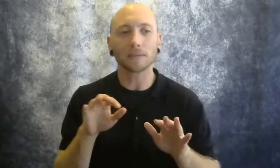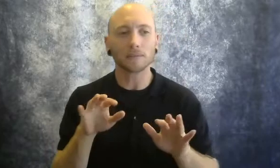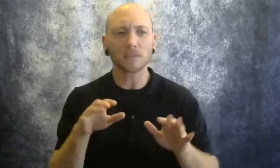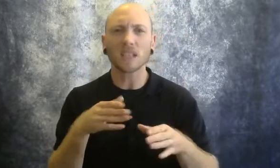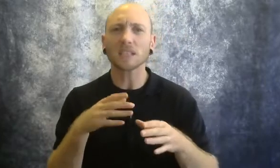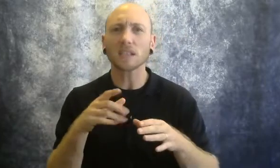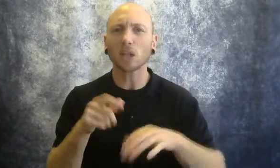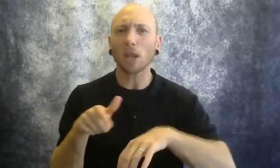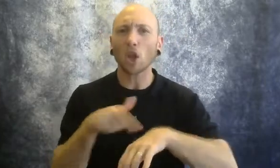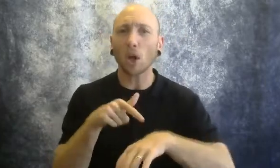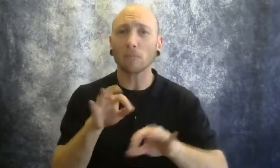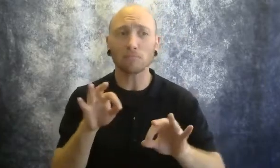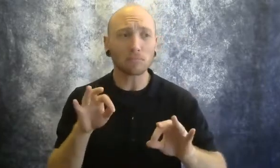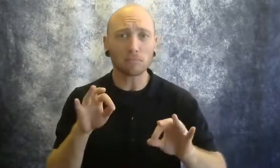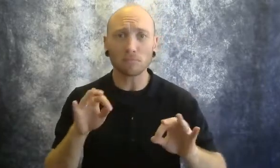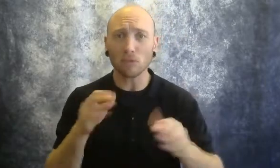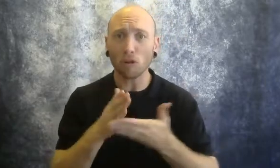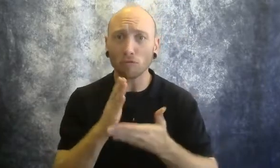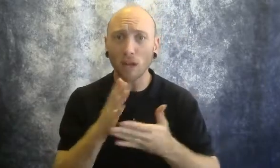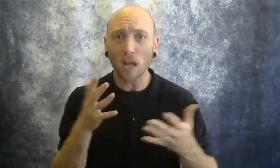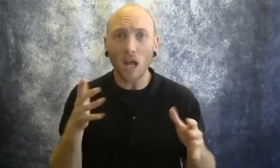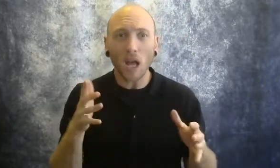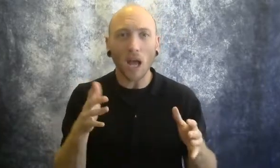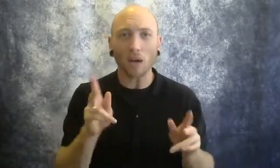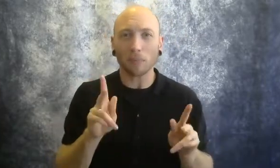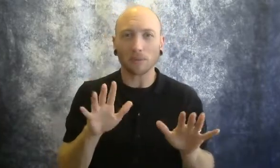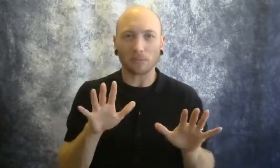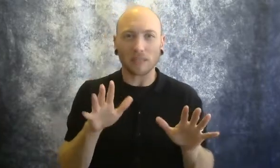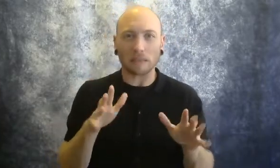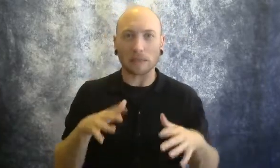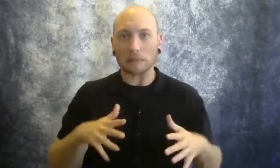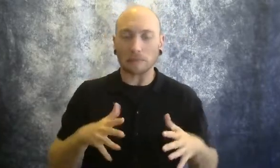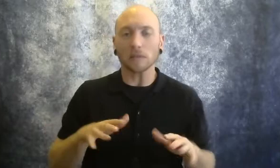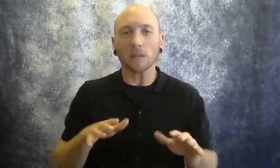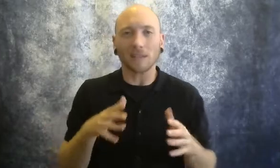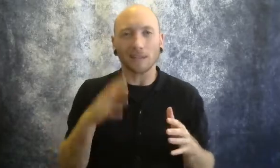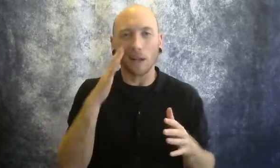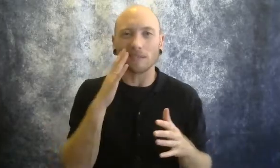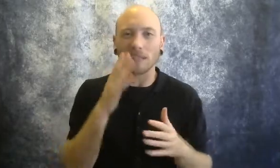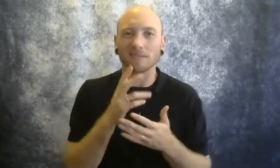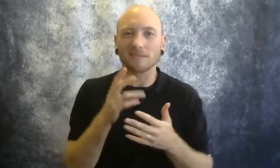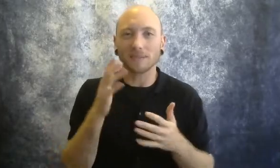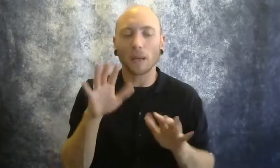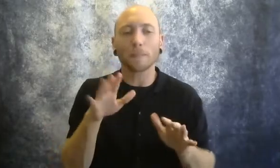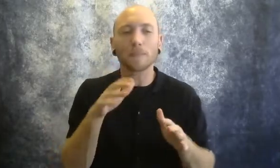and we're going over. Is everybody okay with this? I don't want you to get fidgety, but